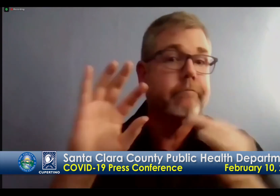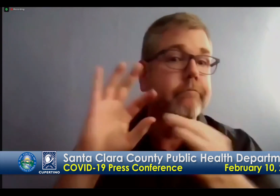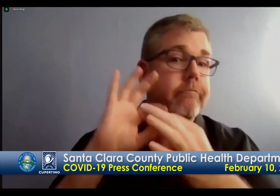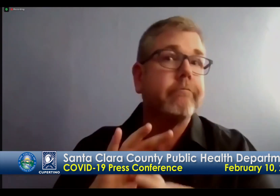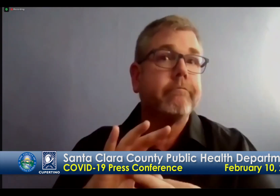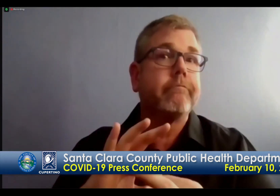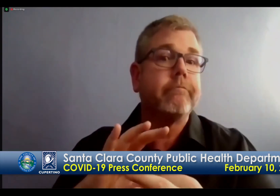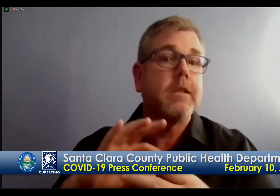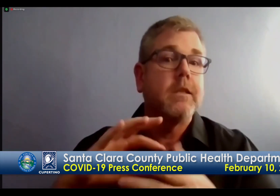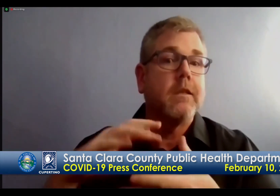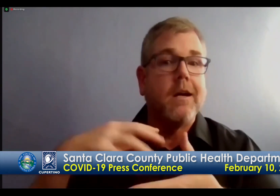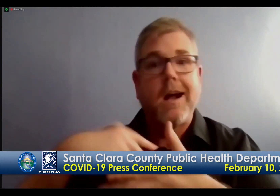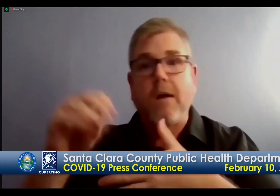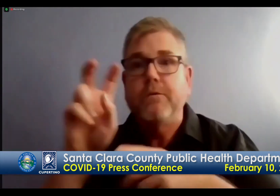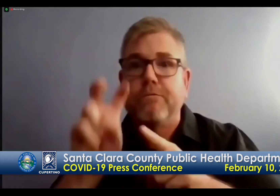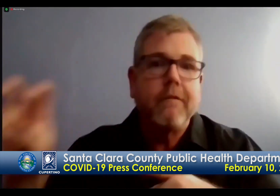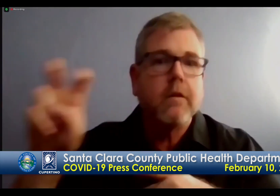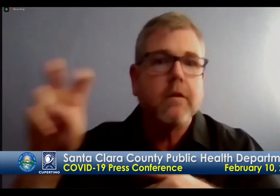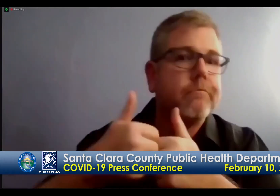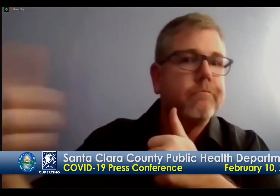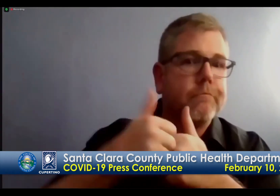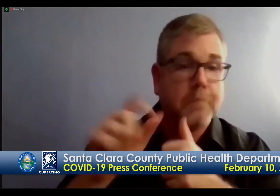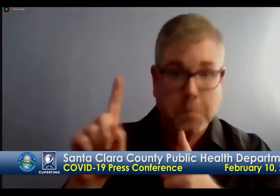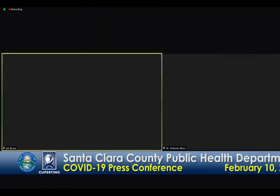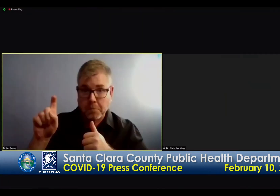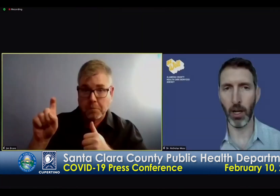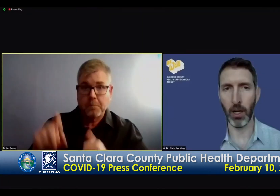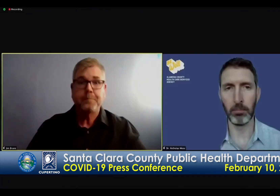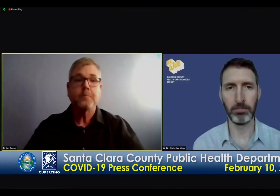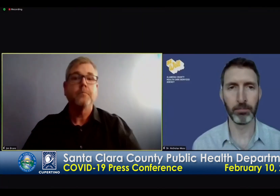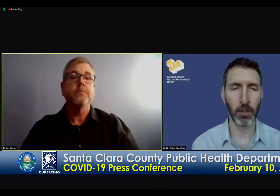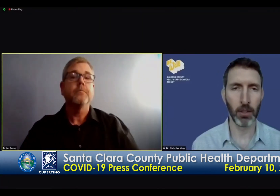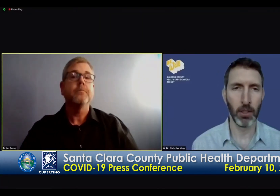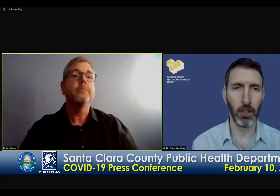I can start. And